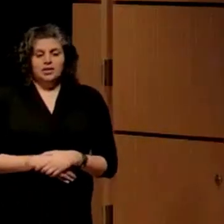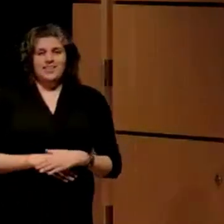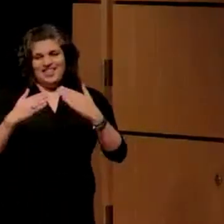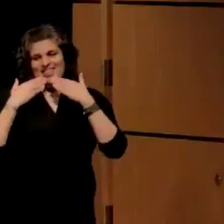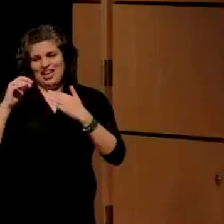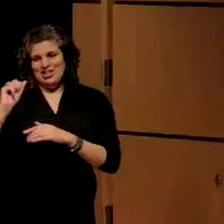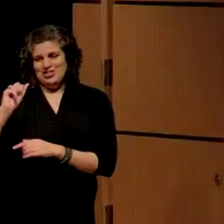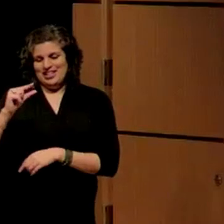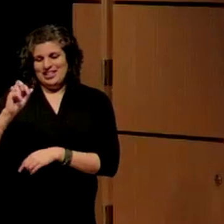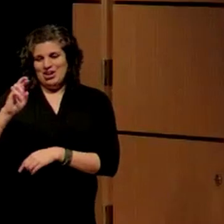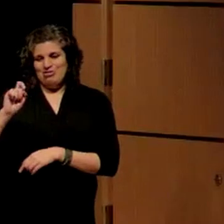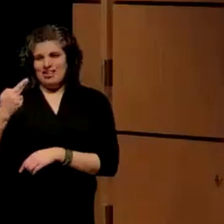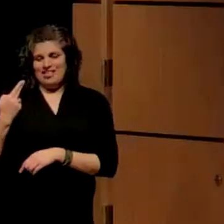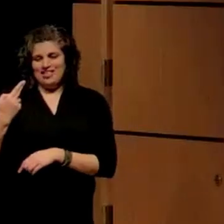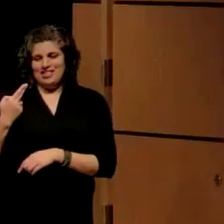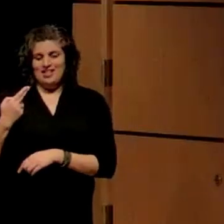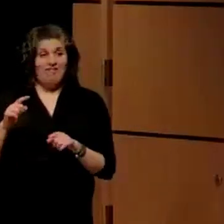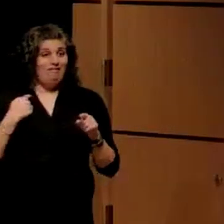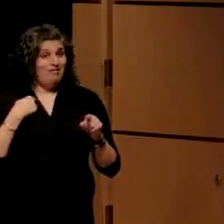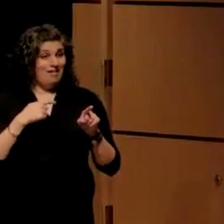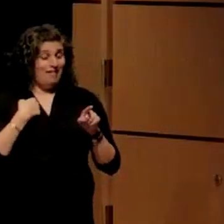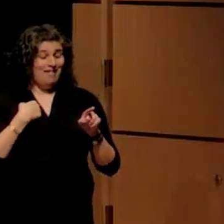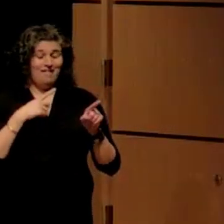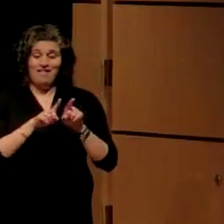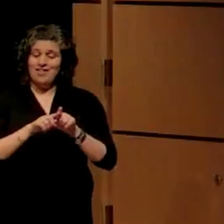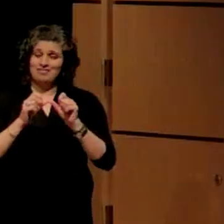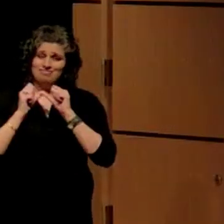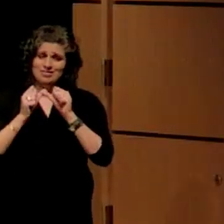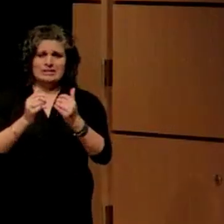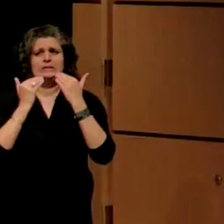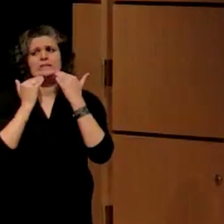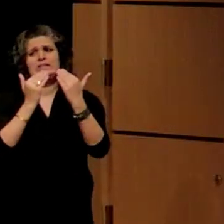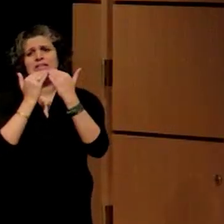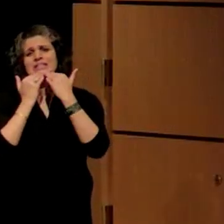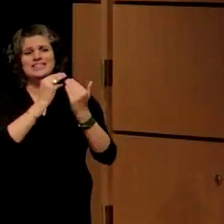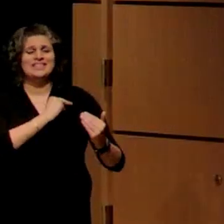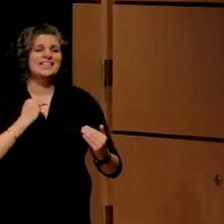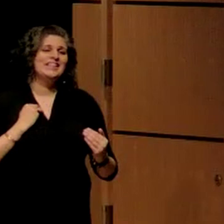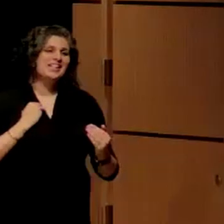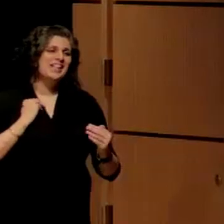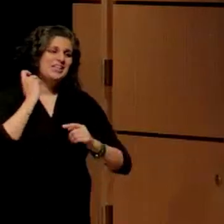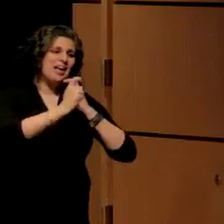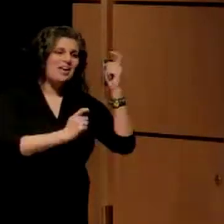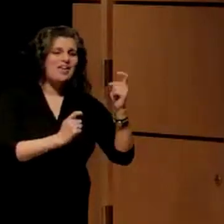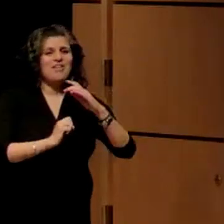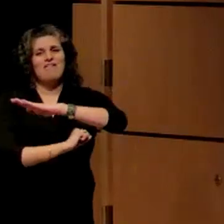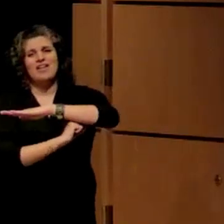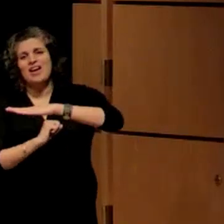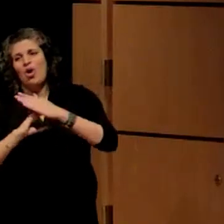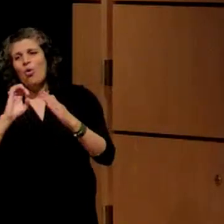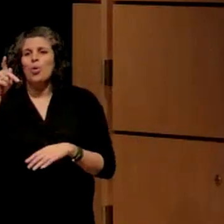Thank you, Gareth. I also continue to be extremely grateful to our members, donors, foundations, corporate